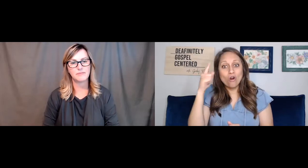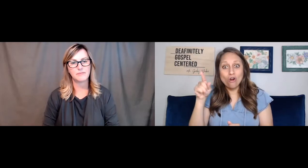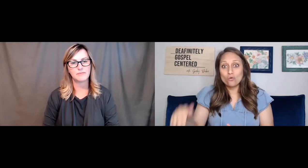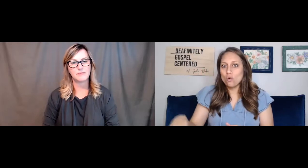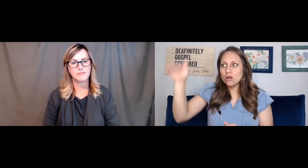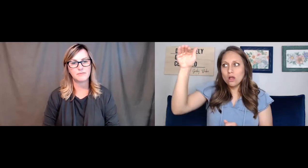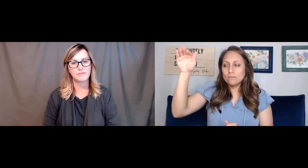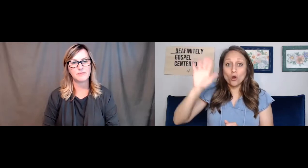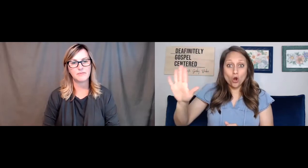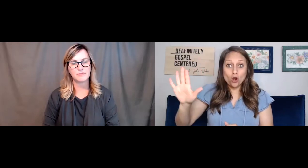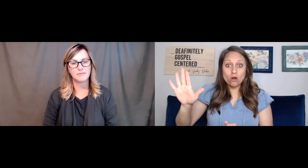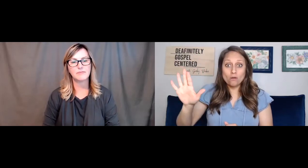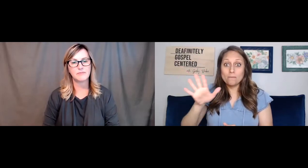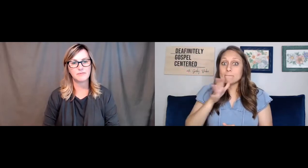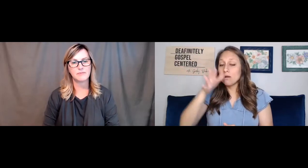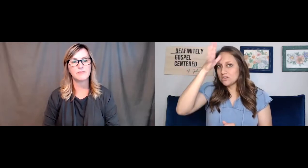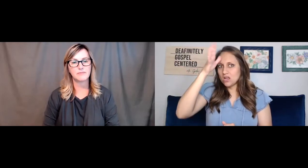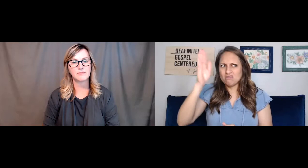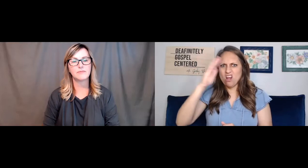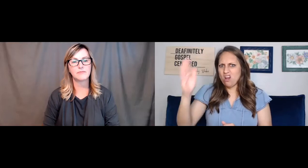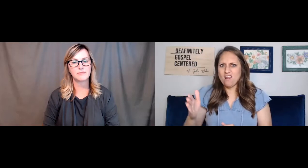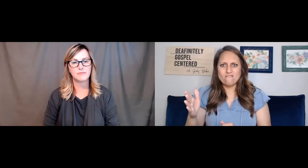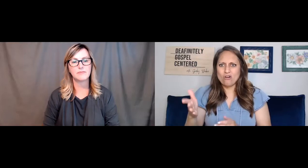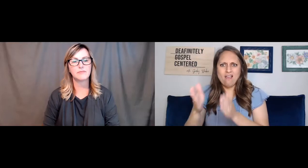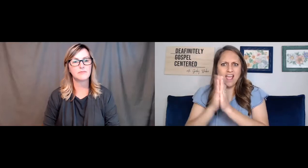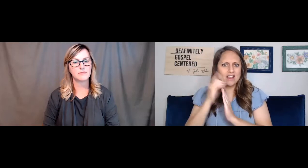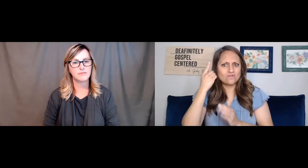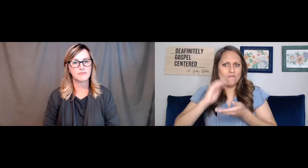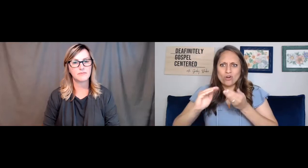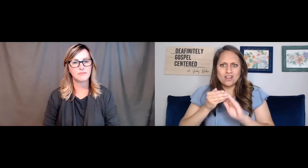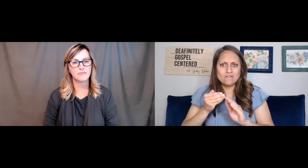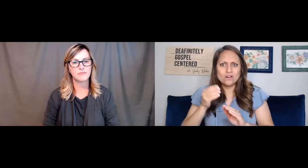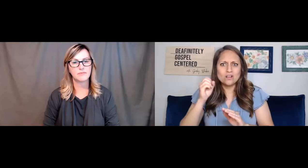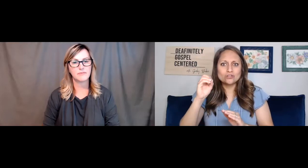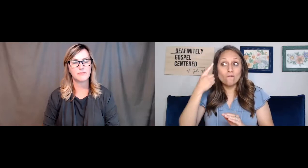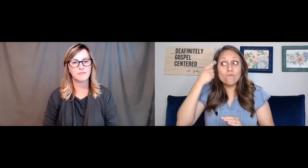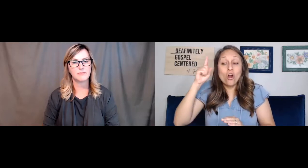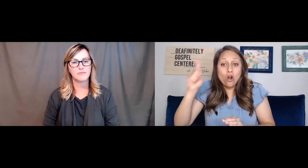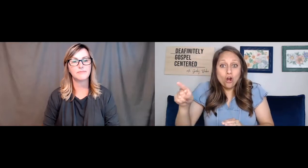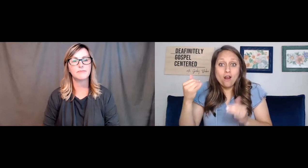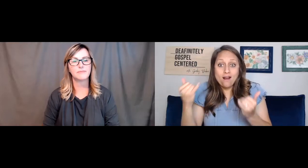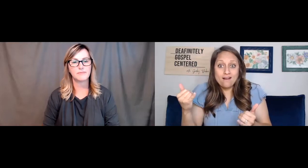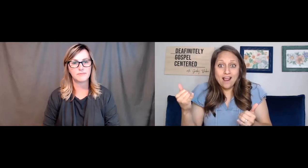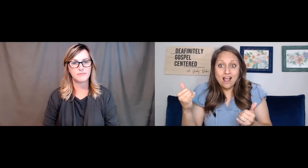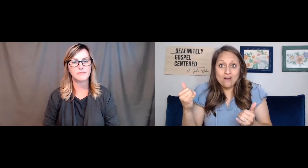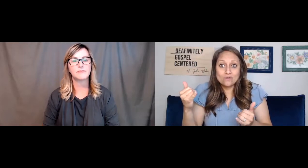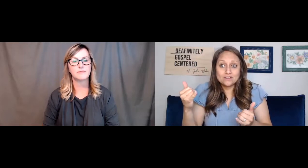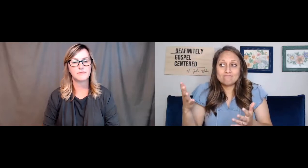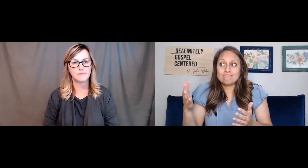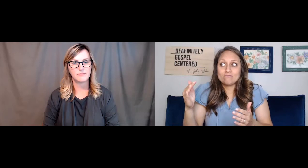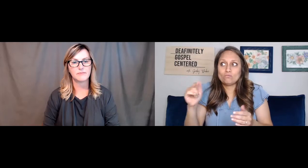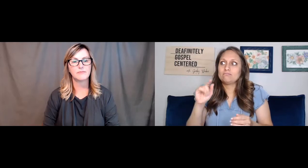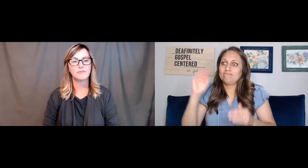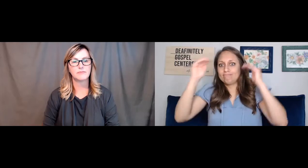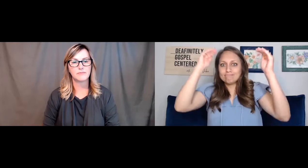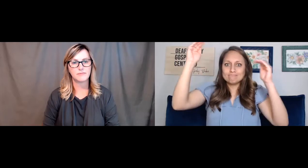her growing up, her experience with her parents, like, forgiveness was never asked for. So